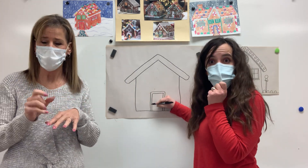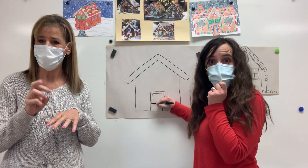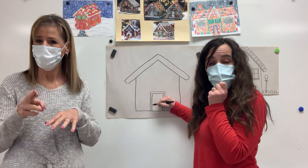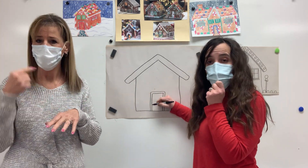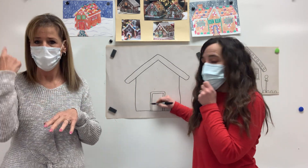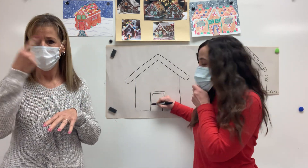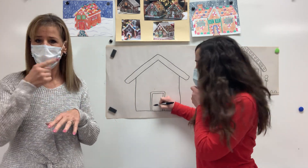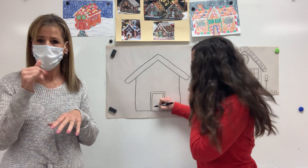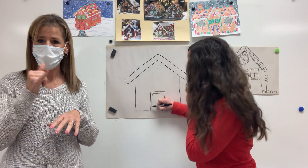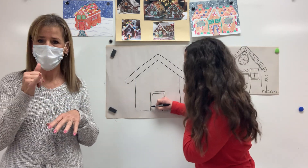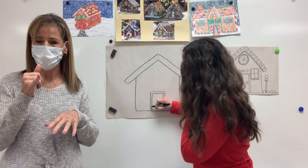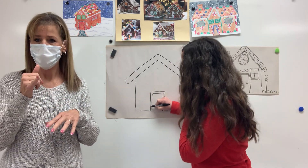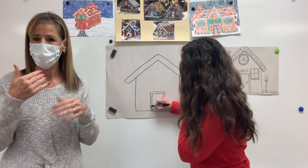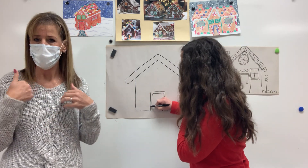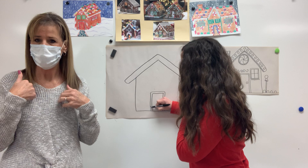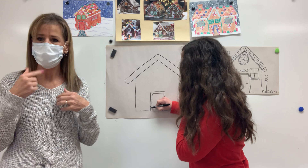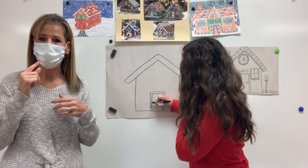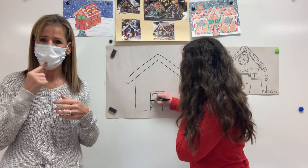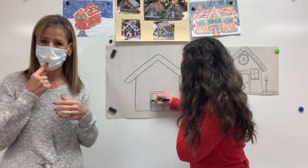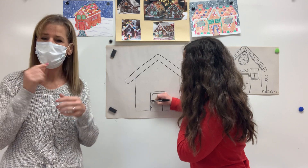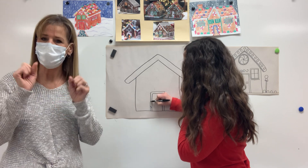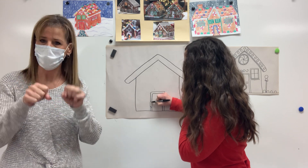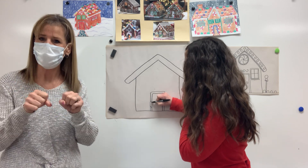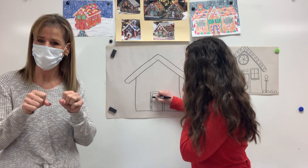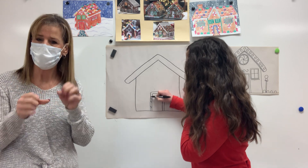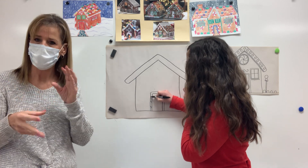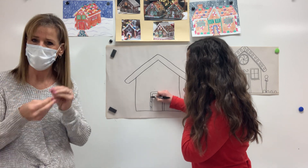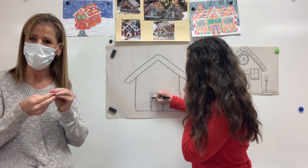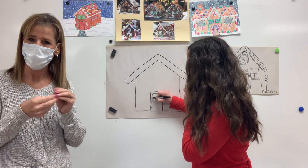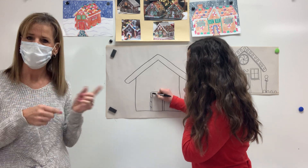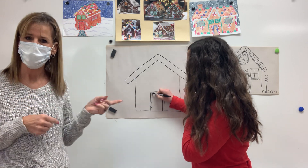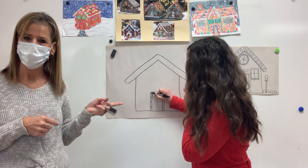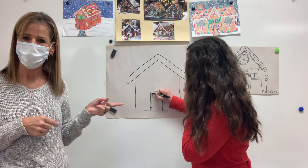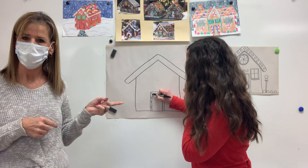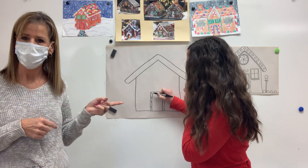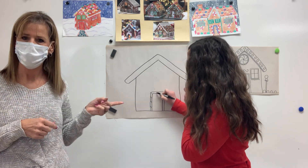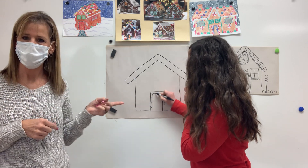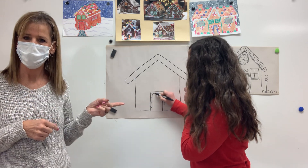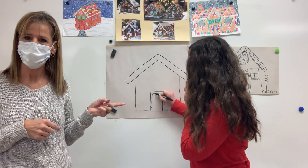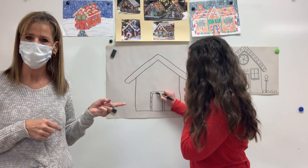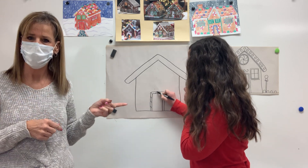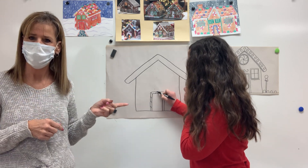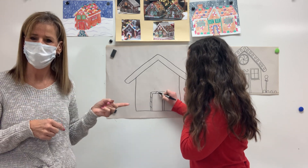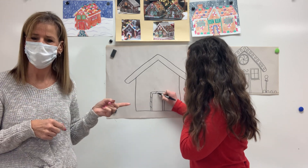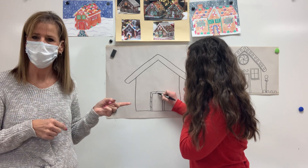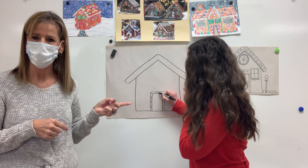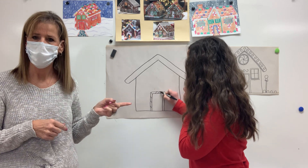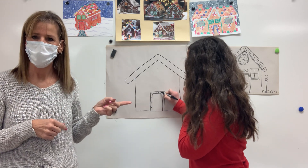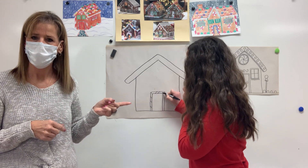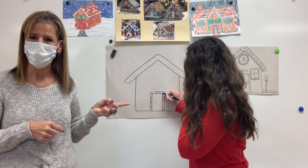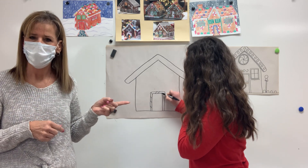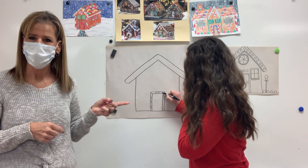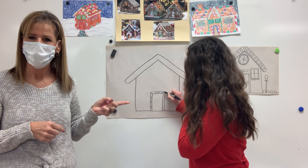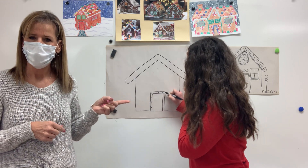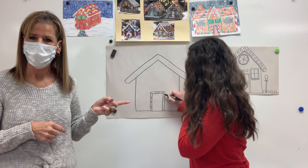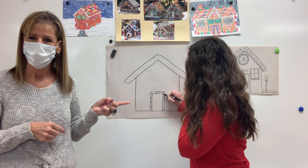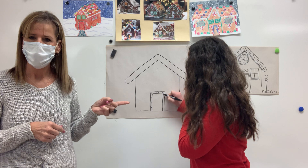been outlined with candy cane, I could make some slanted straight lines, taking my time all the way around